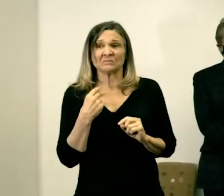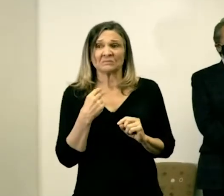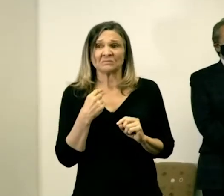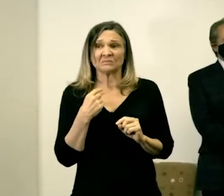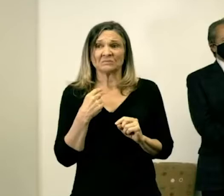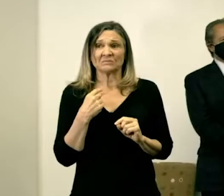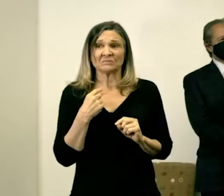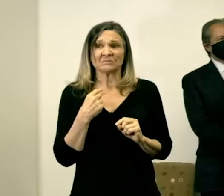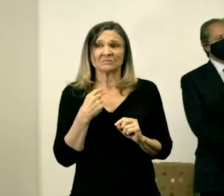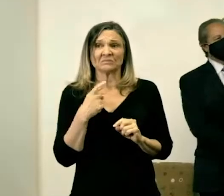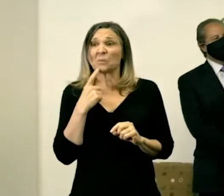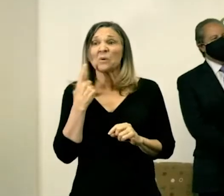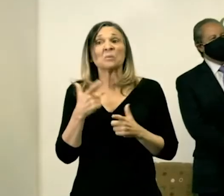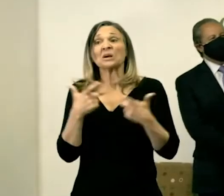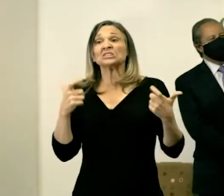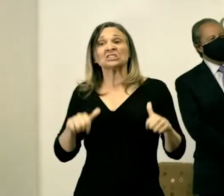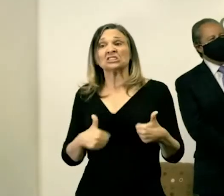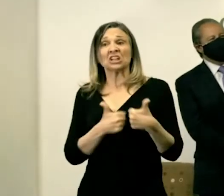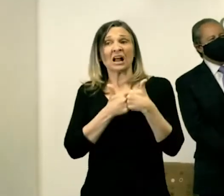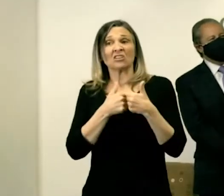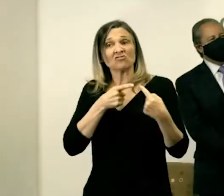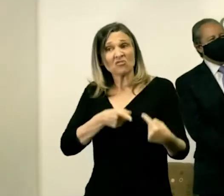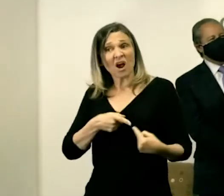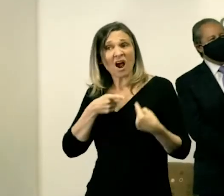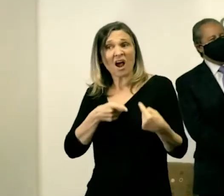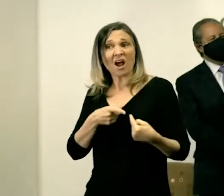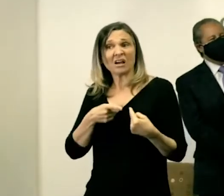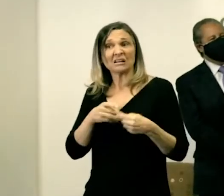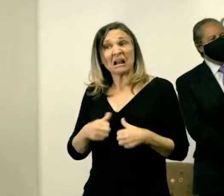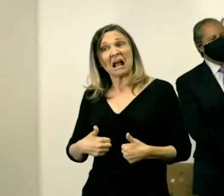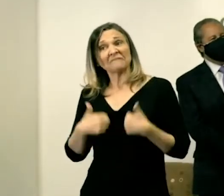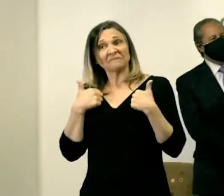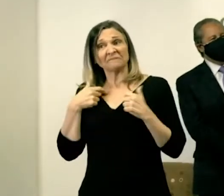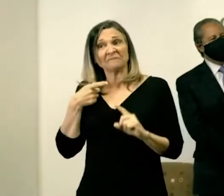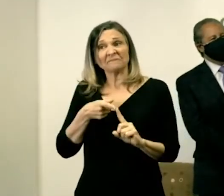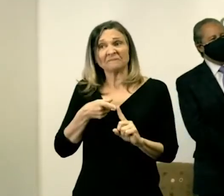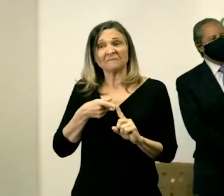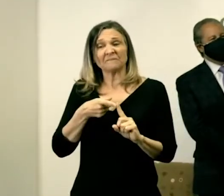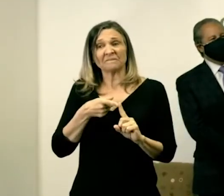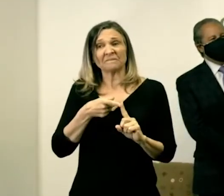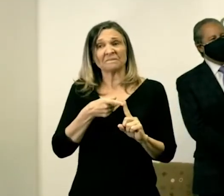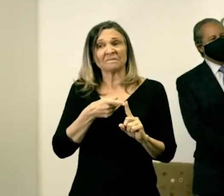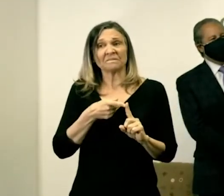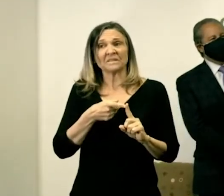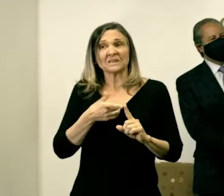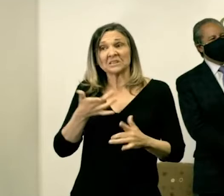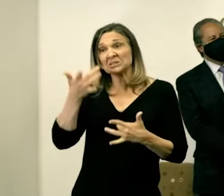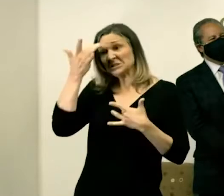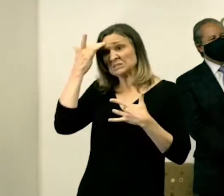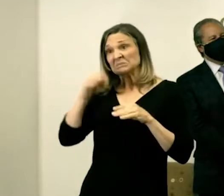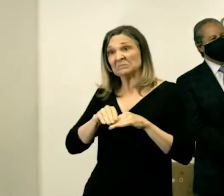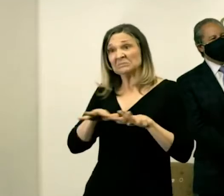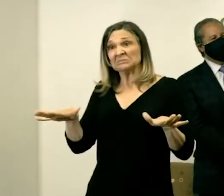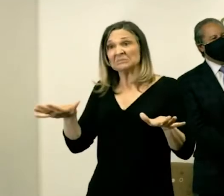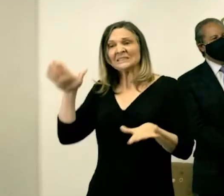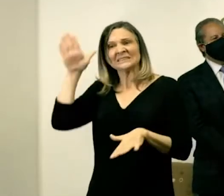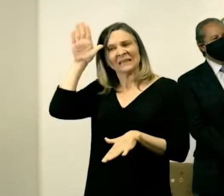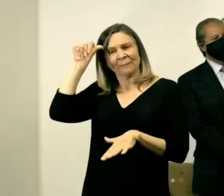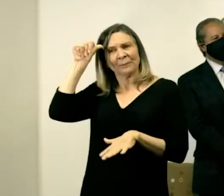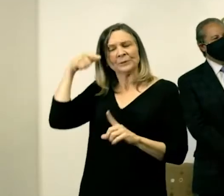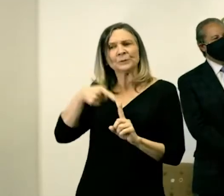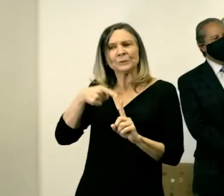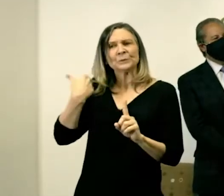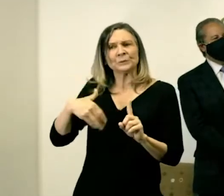great challenges and struggles in life is the nature of a virus that, is stubborn. It's